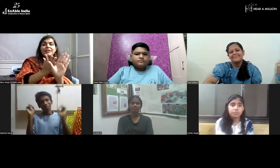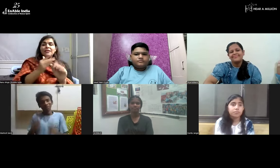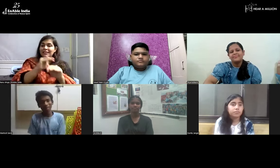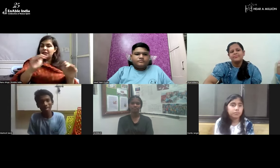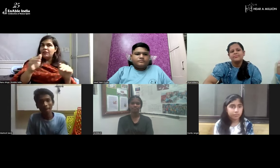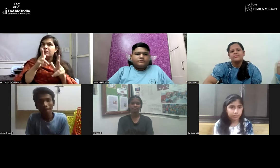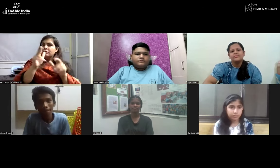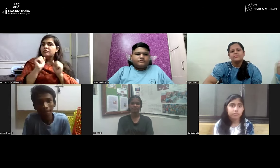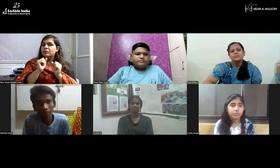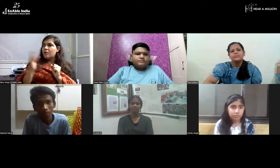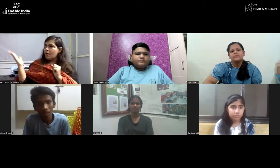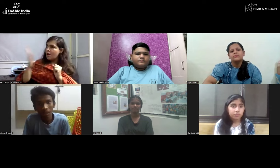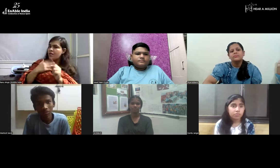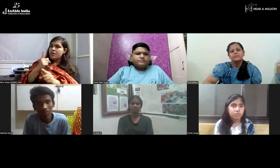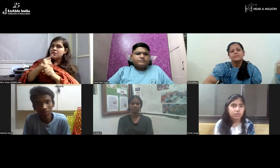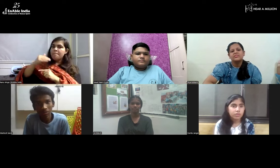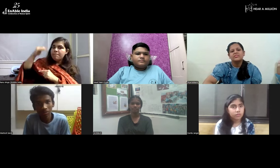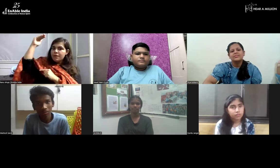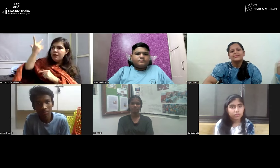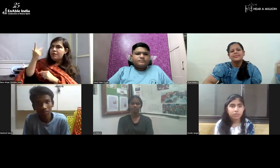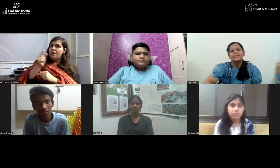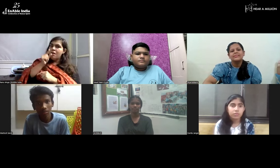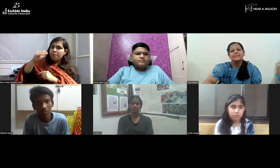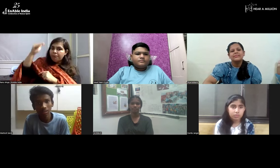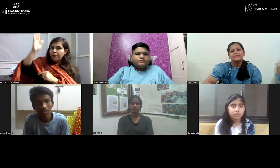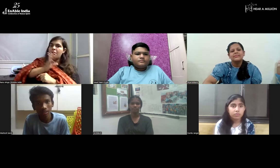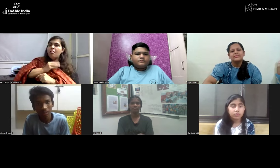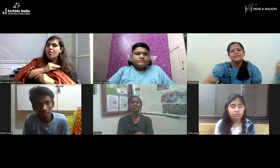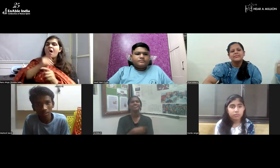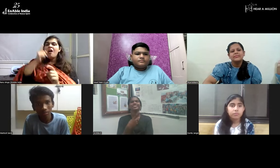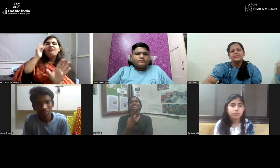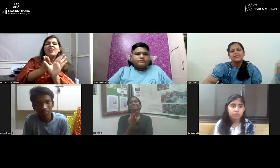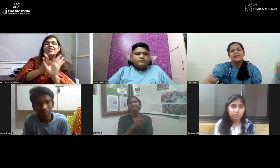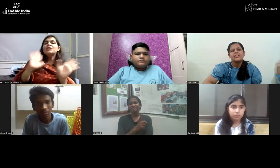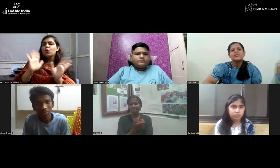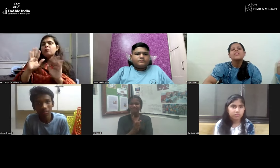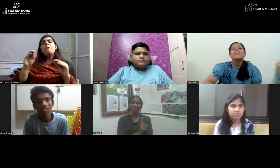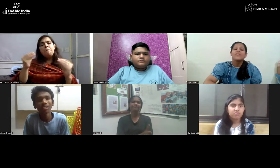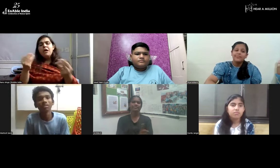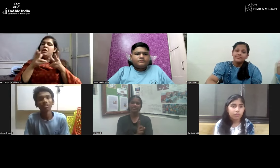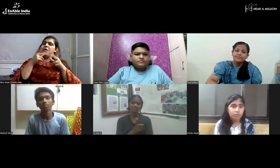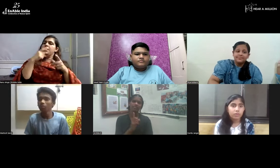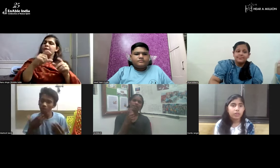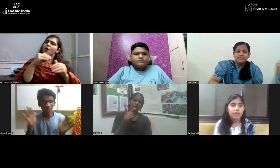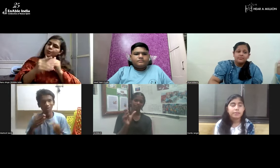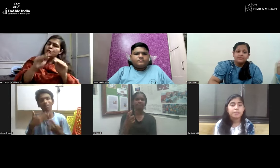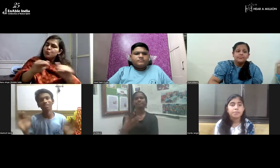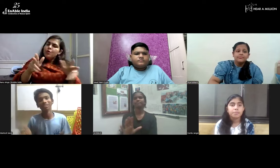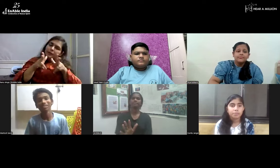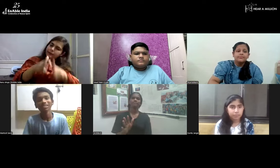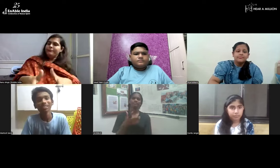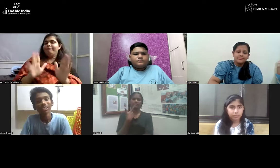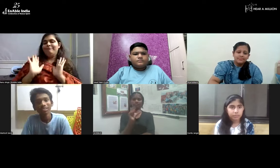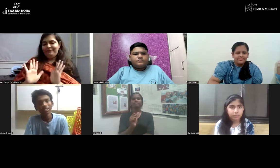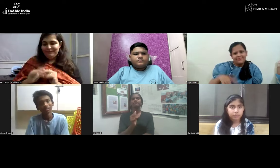And if you are at a outing and there's a police station nearby and something happens there, then go to the police if your teachers and parents